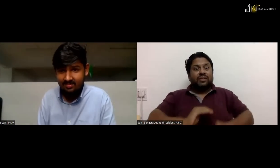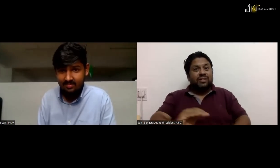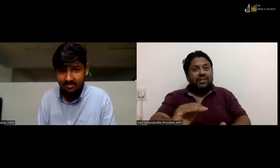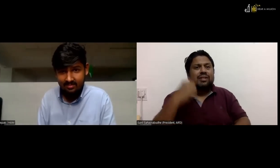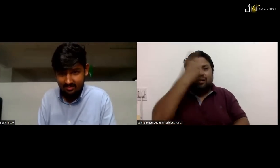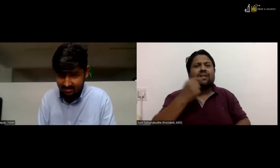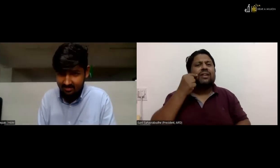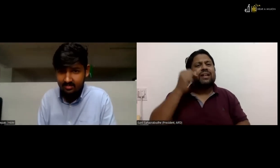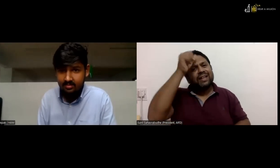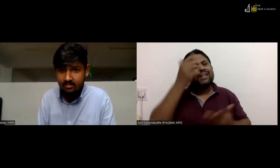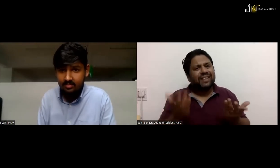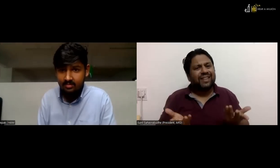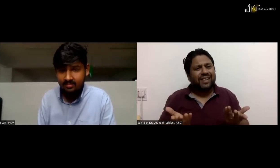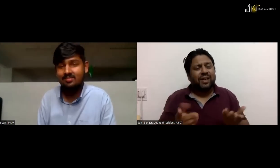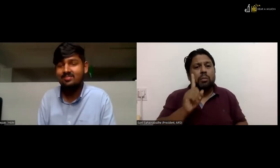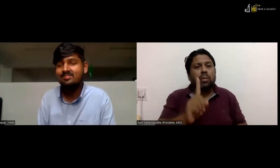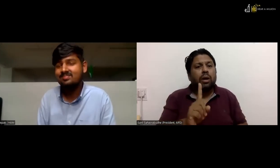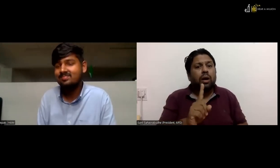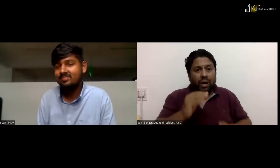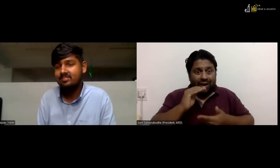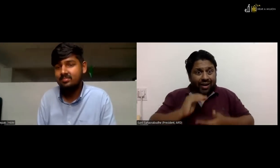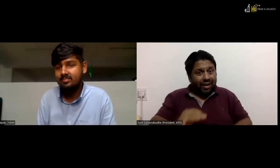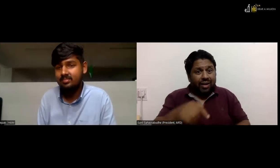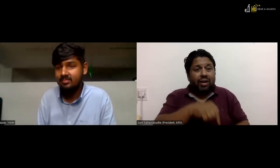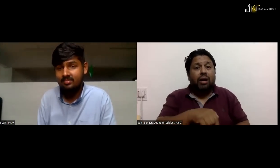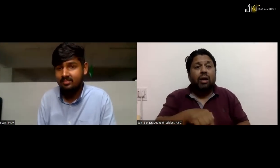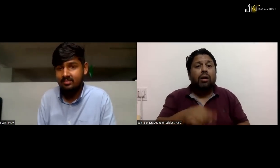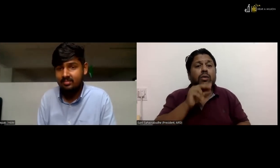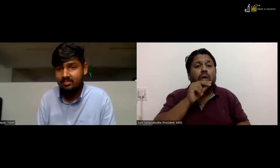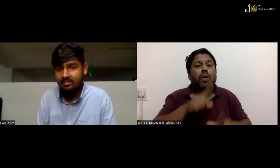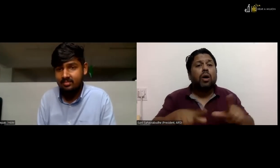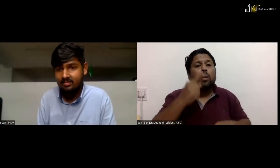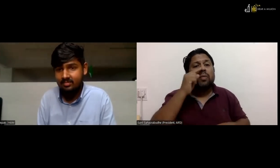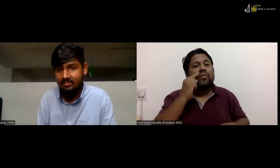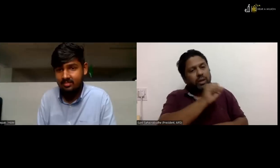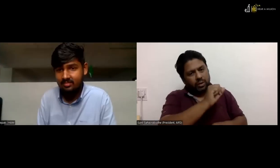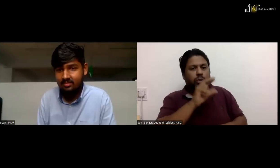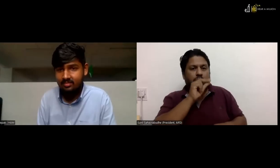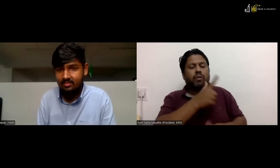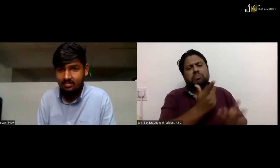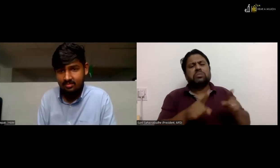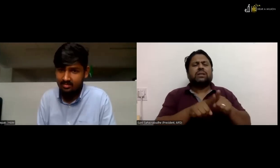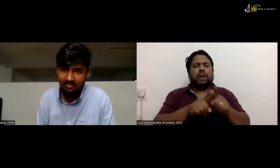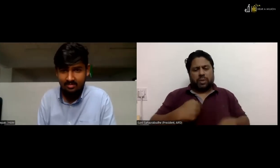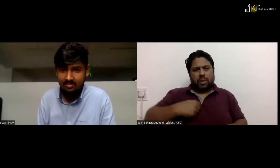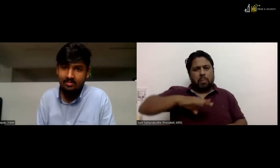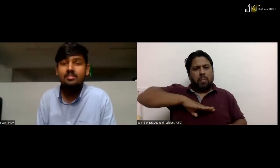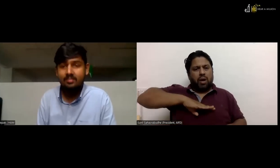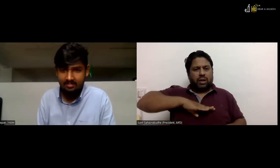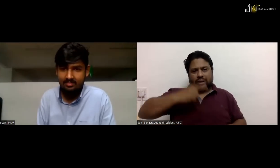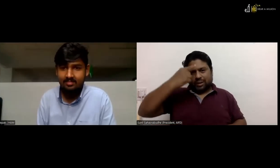uh, like the child who, like if we are Indian and we have a child,